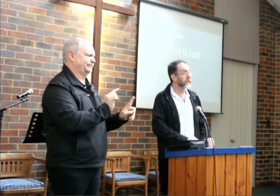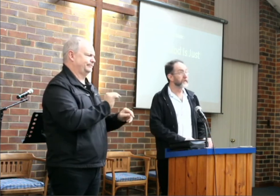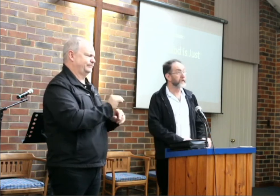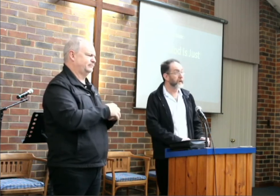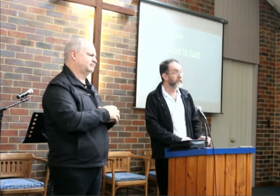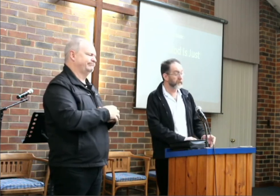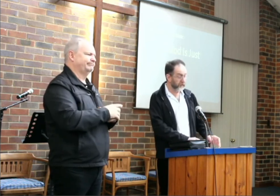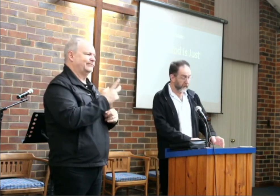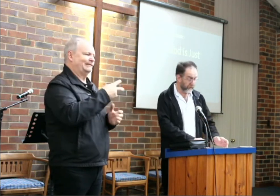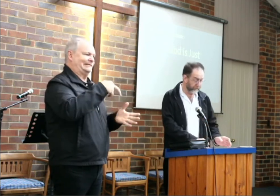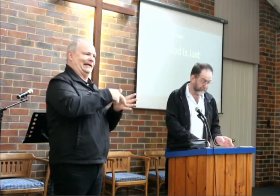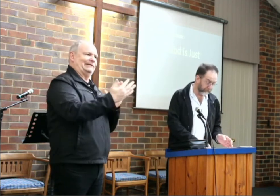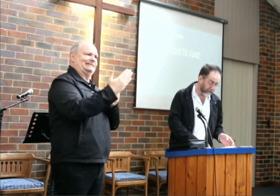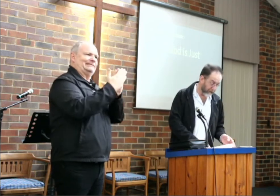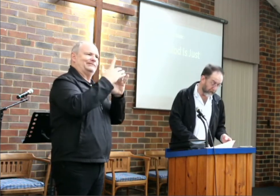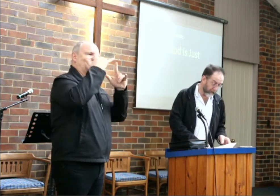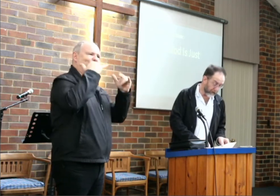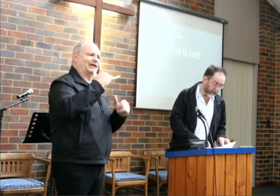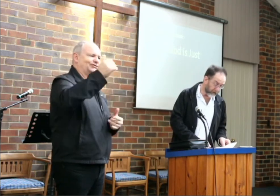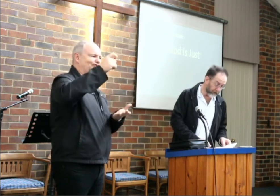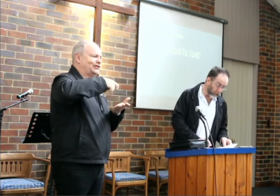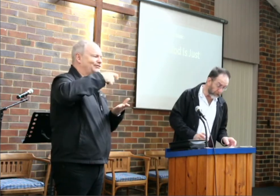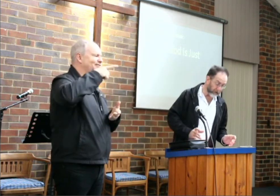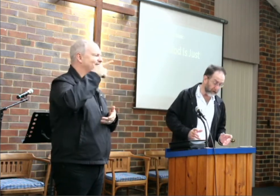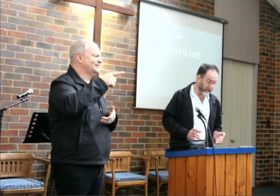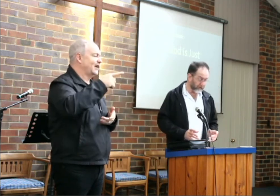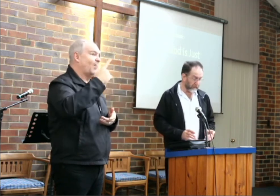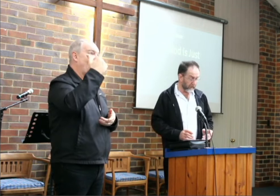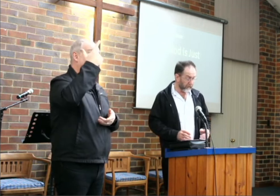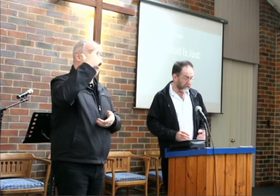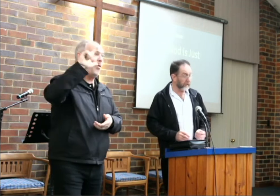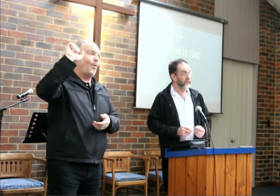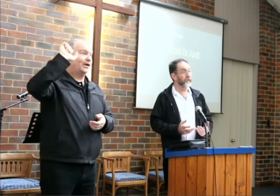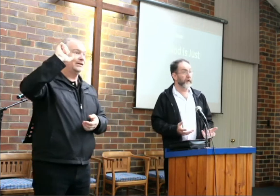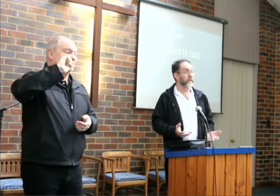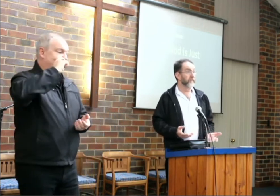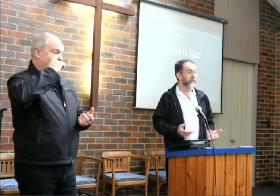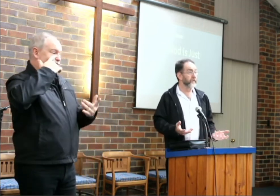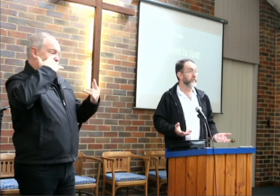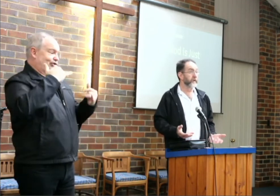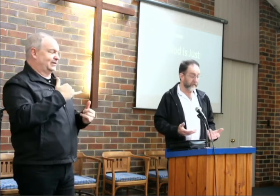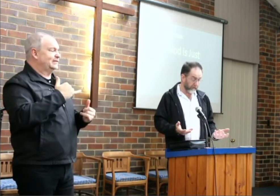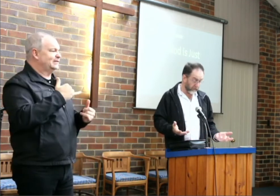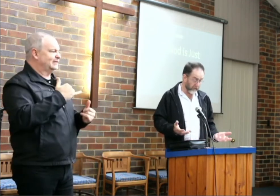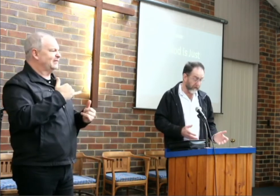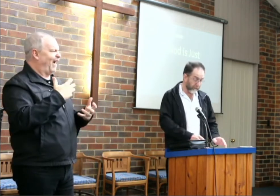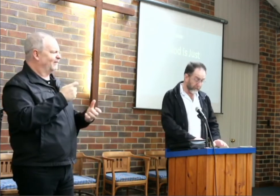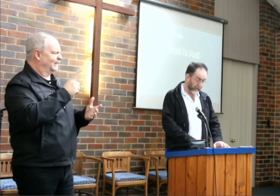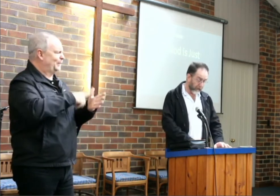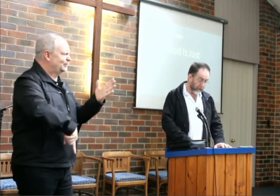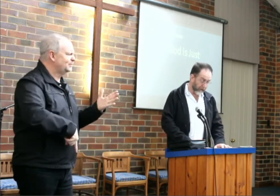When you stand before the judge. The Lord's justice is also retributive. It's also